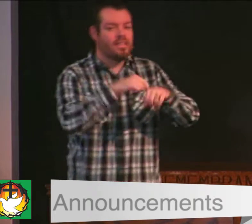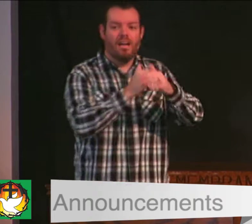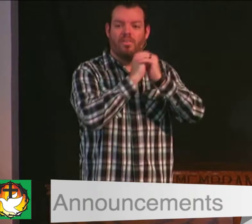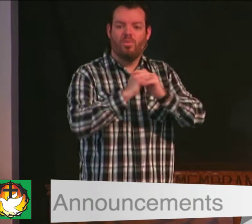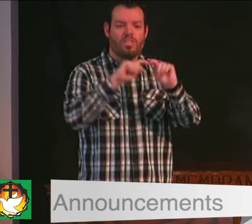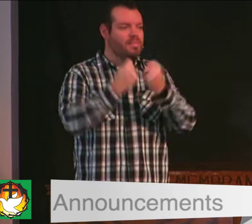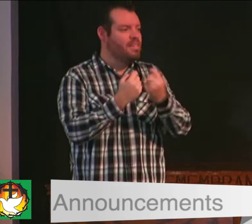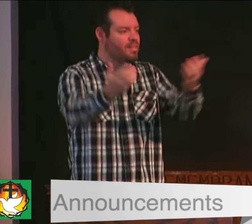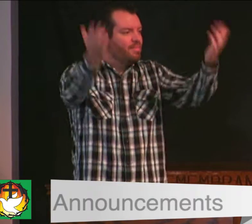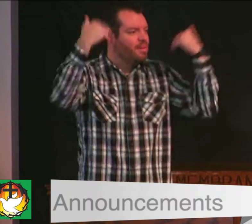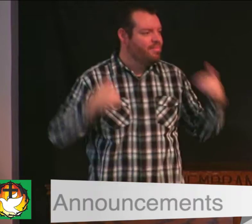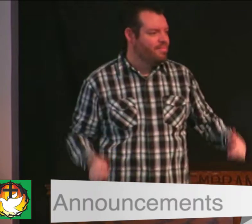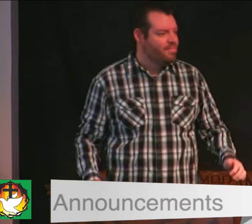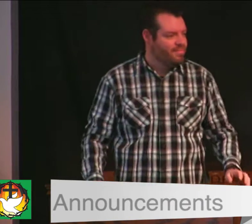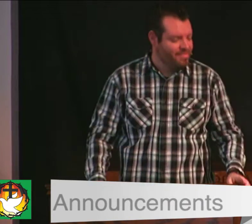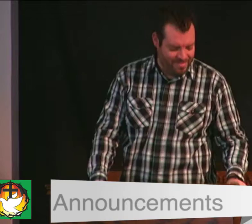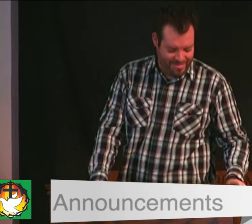Time for the worship team to come up.